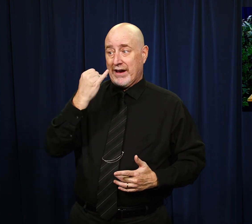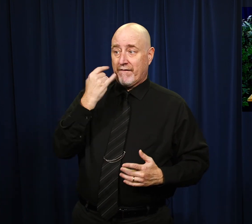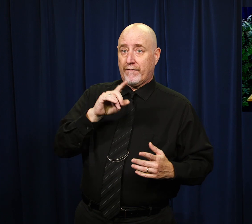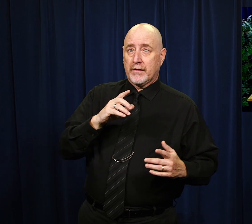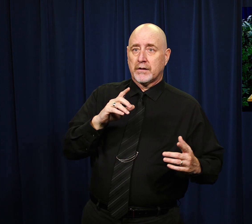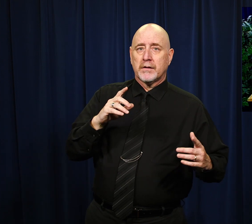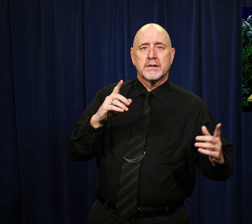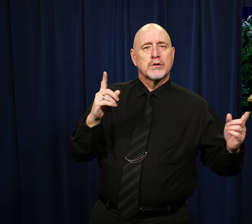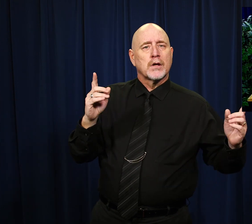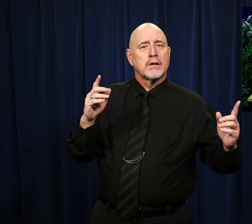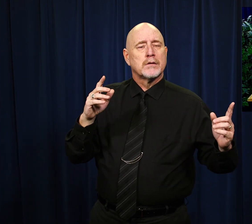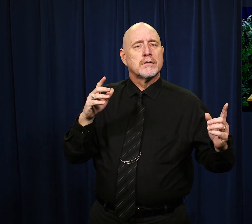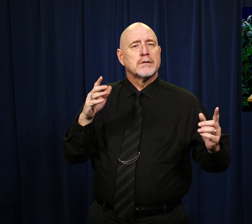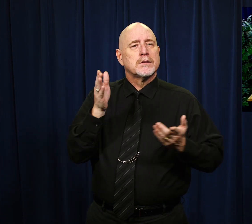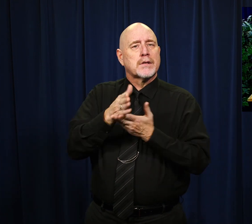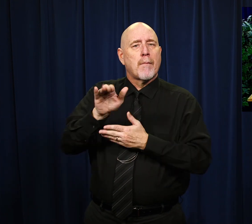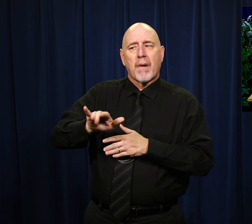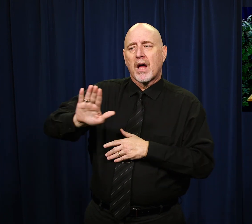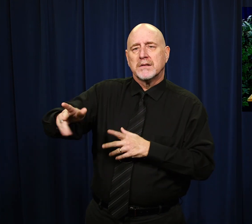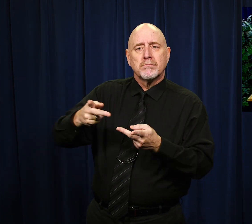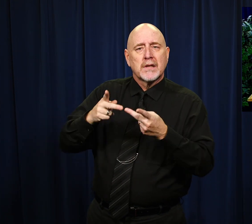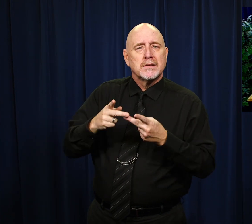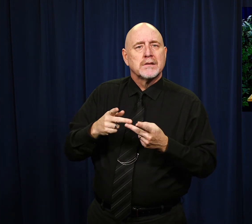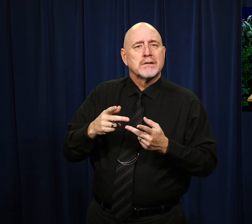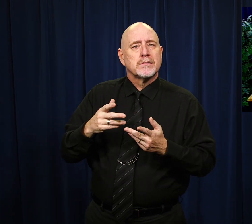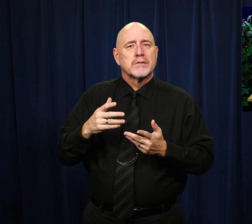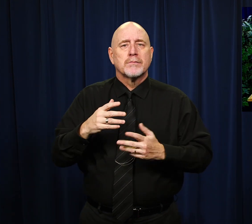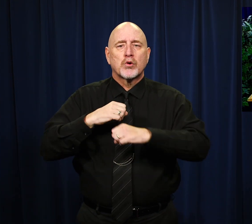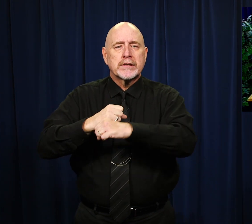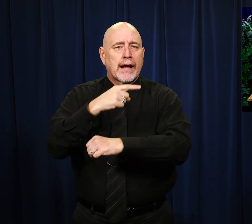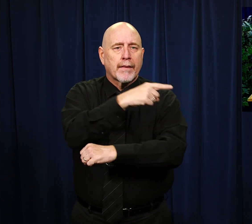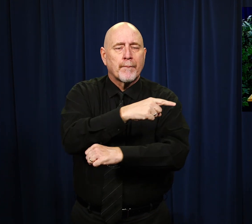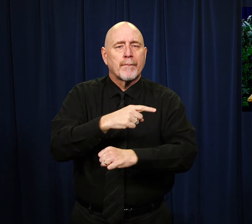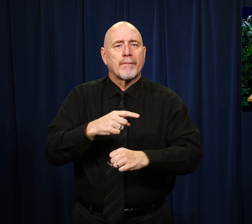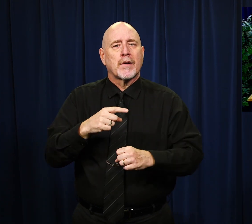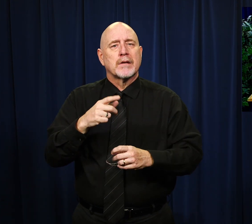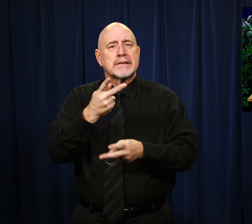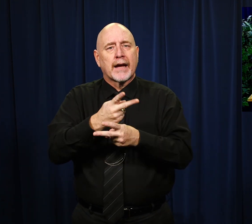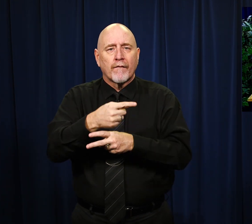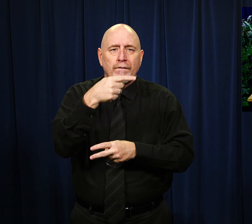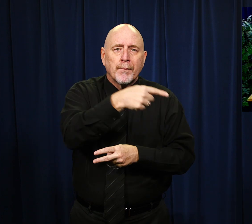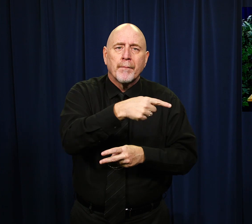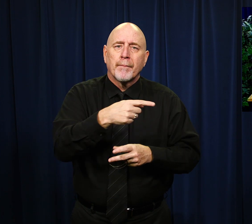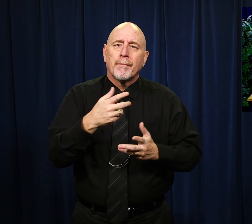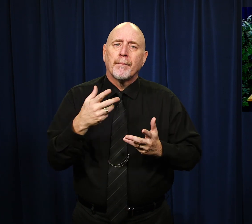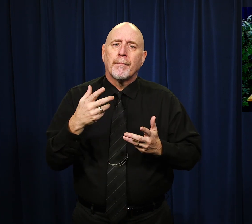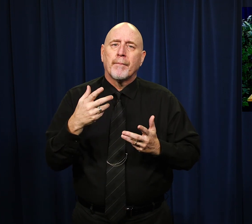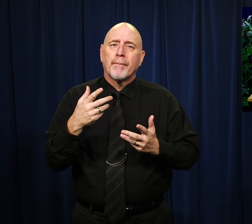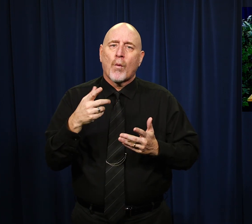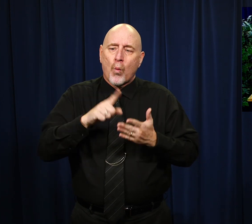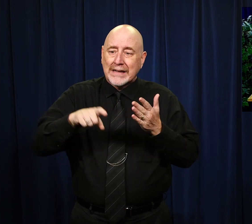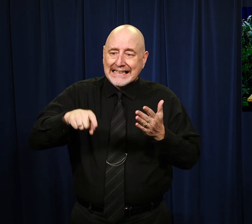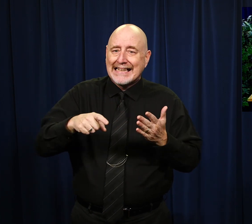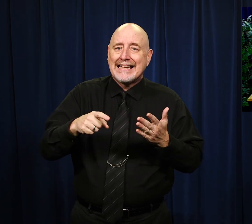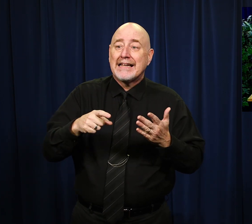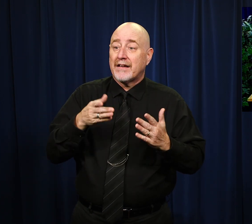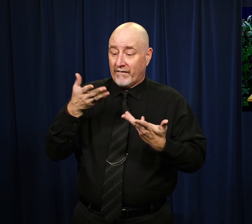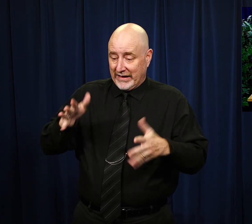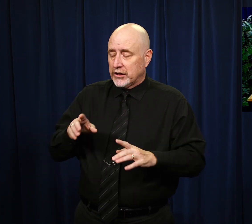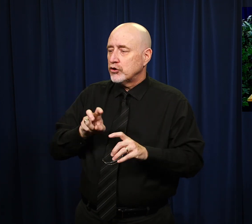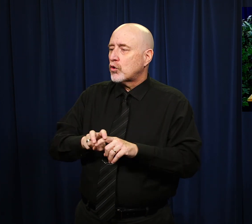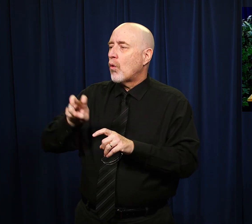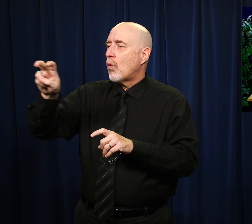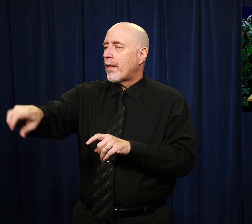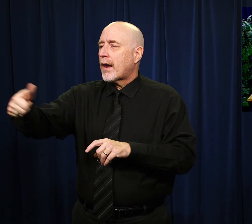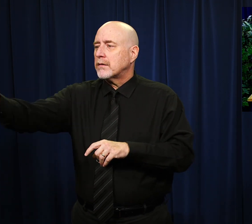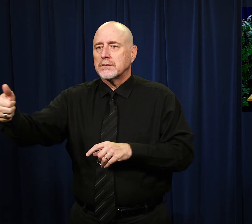come by and be treated well, be protected, and to receive the things they need to go on to the next